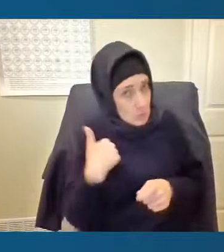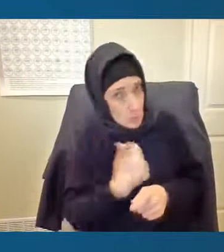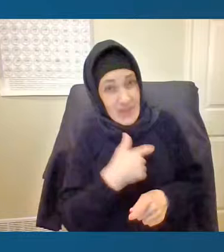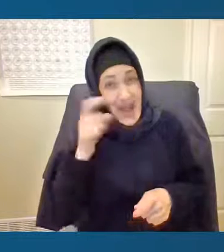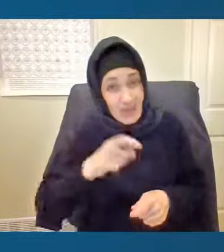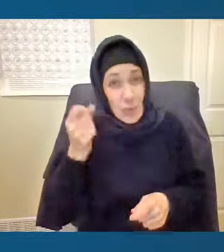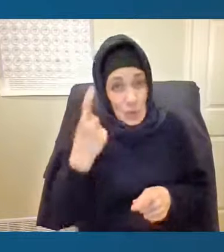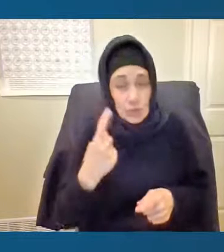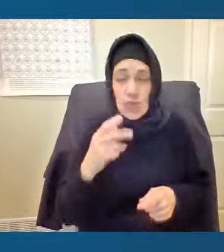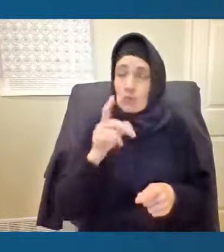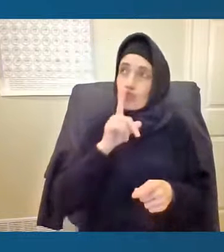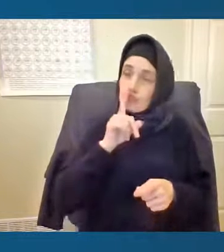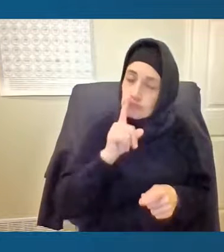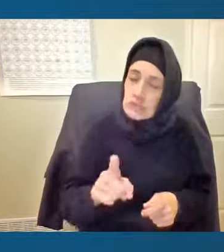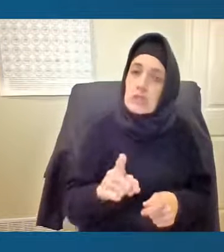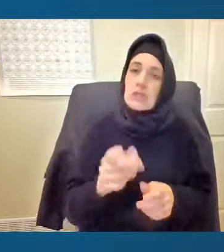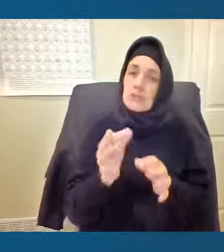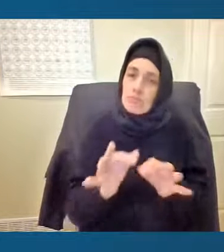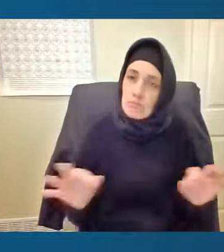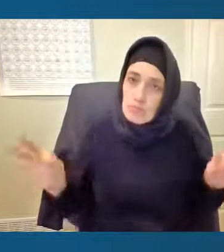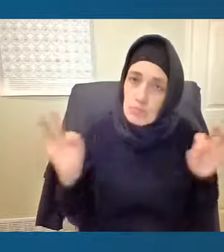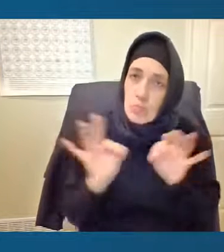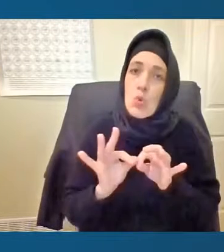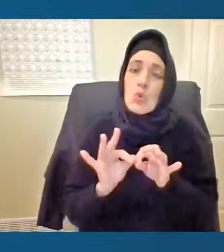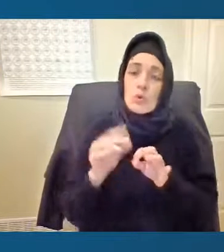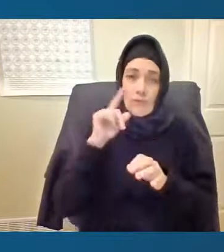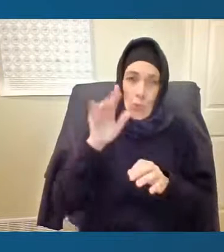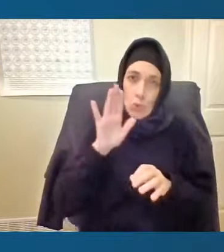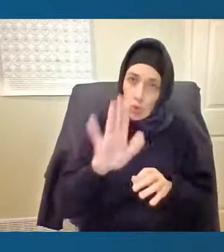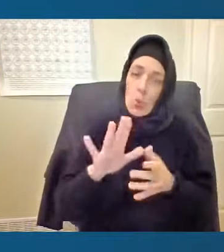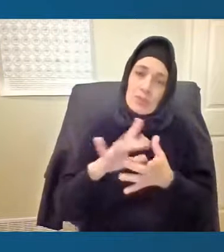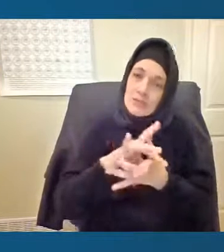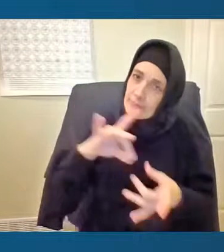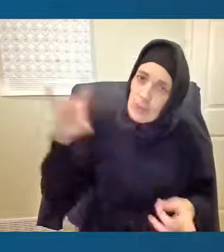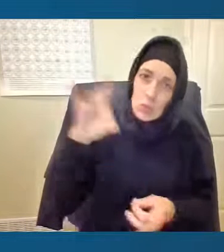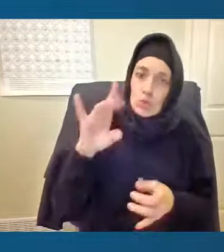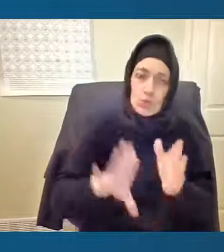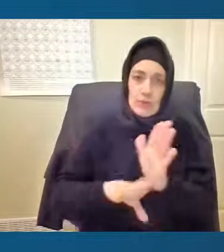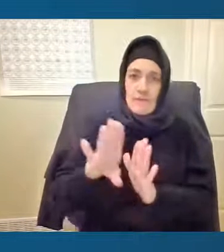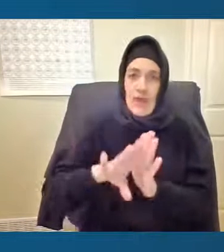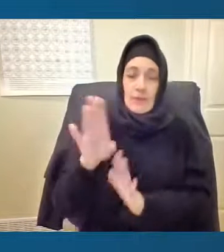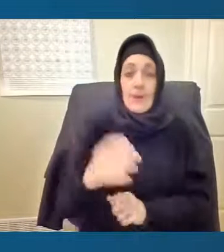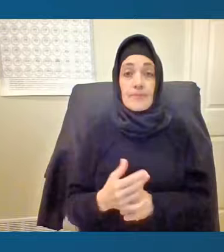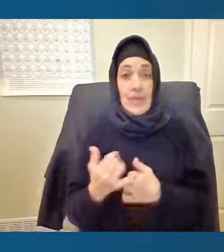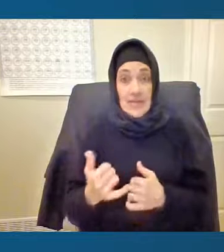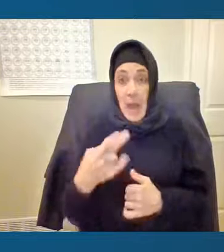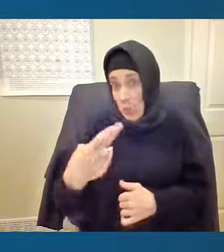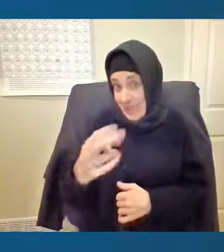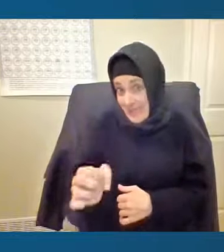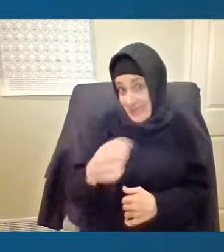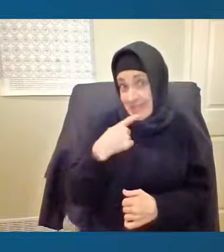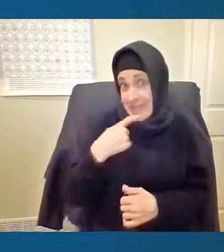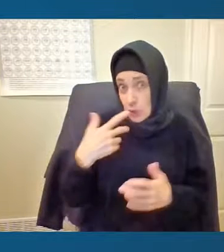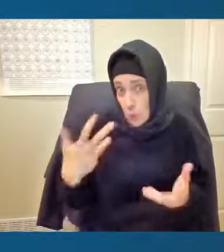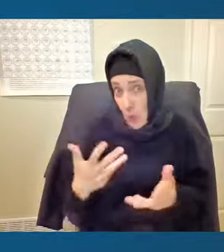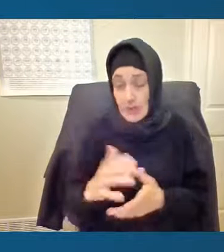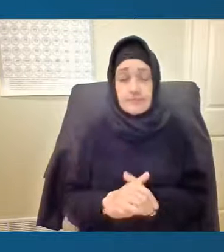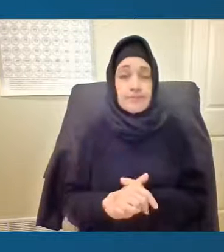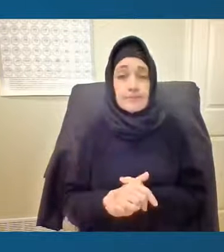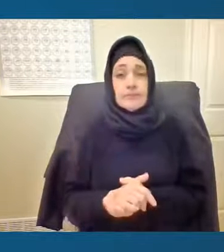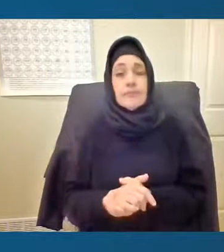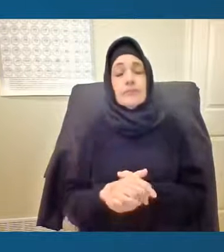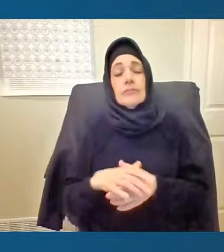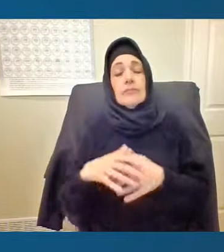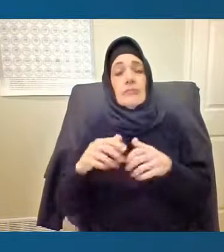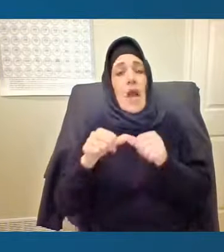progression. And so that's what I'm gonna talk about. What does he say? His words are adim dhikrullah, constantly